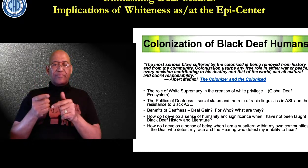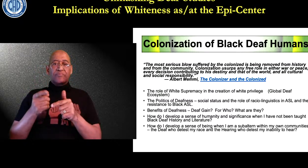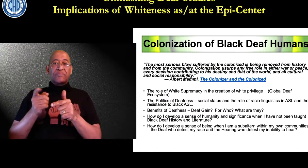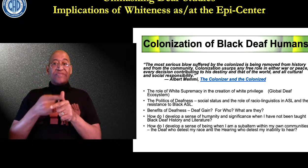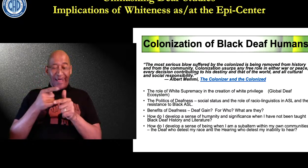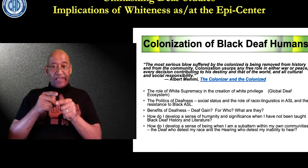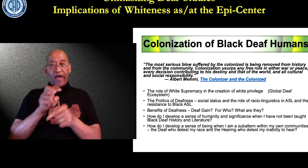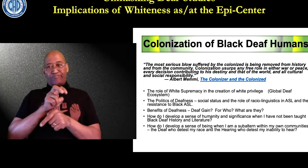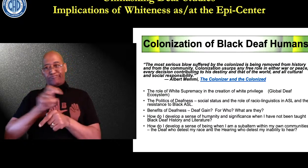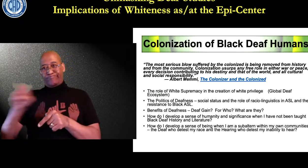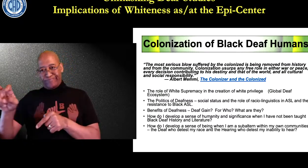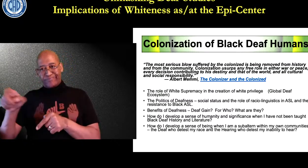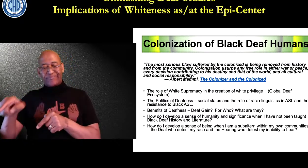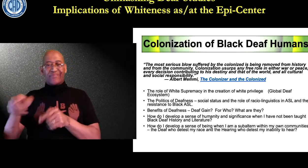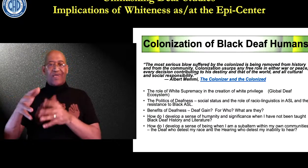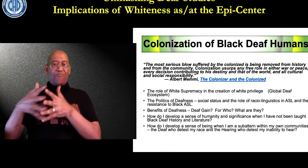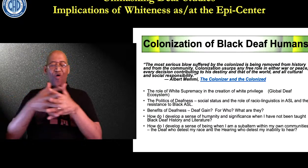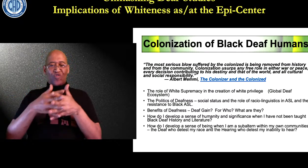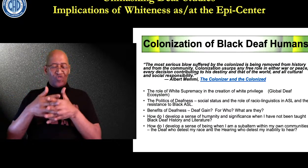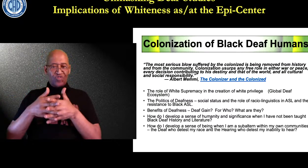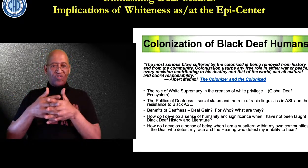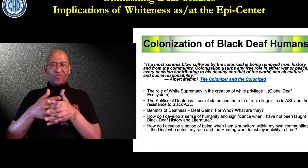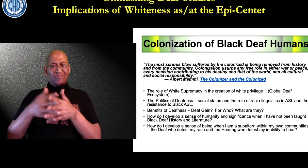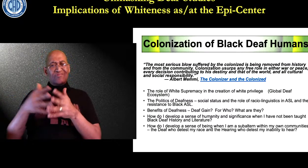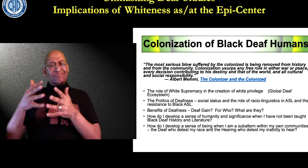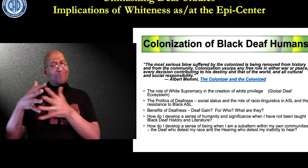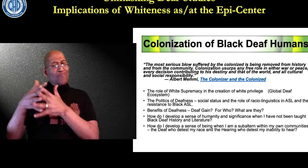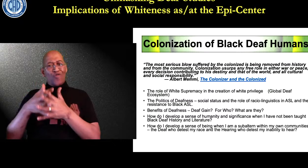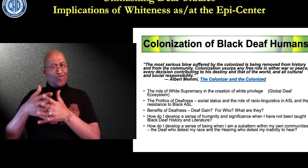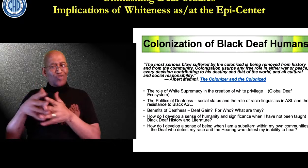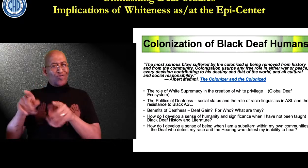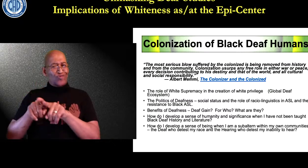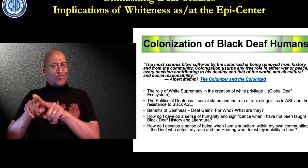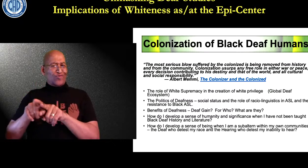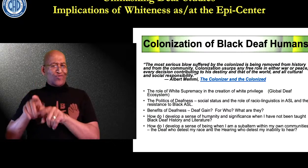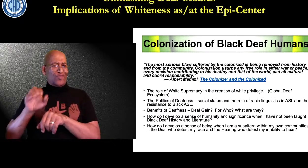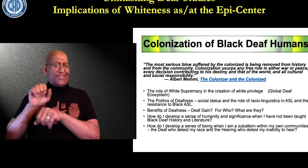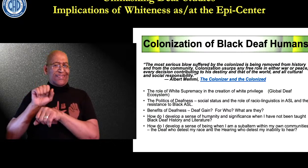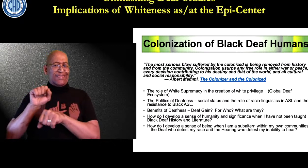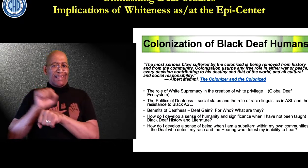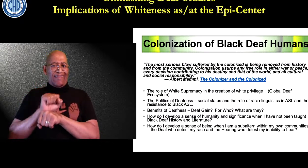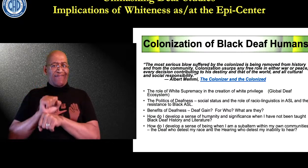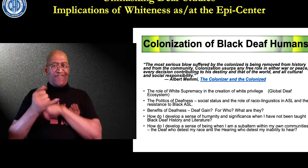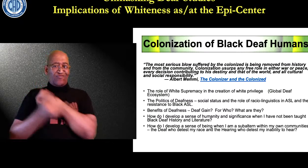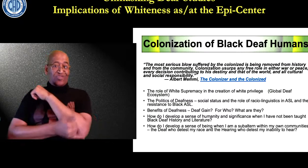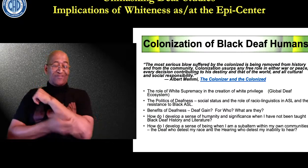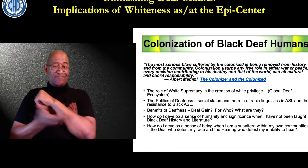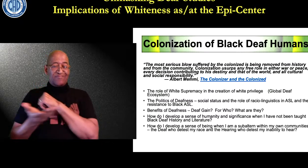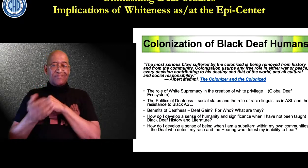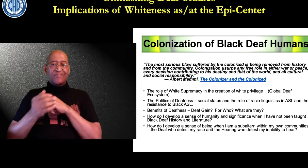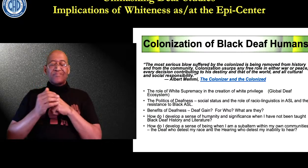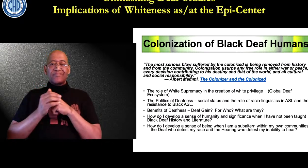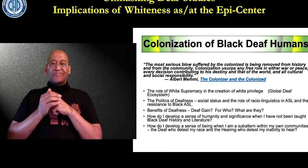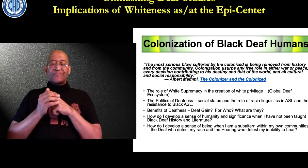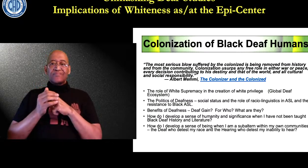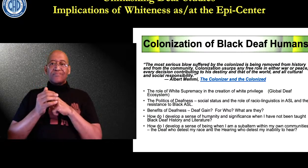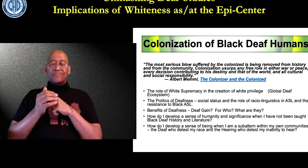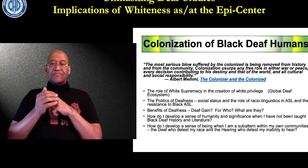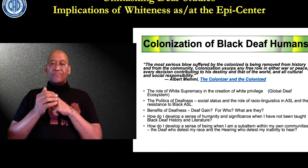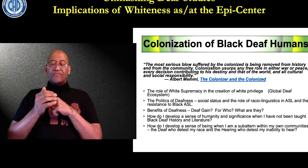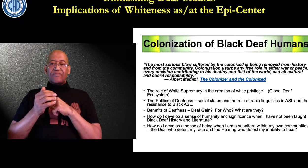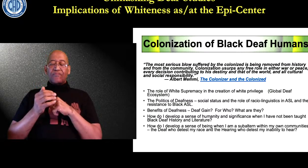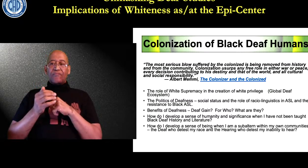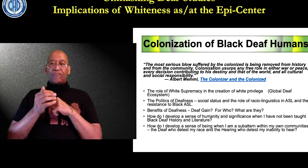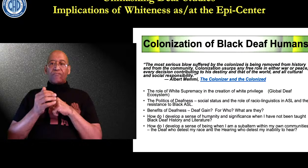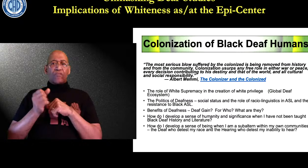to France, and France was a colonization, and then moved on over to America, and America